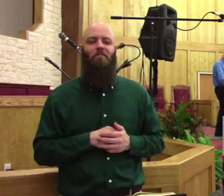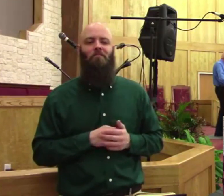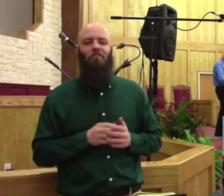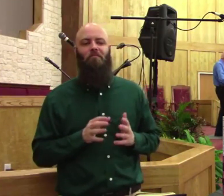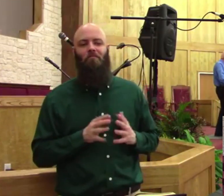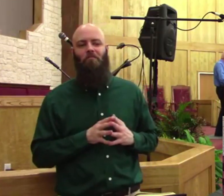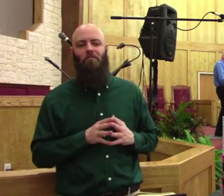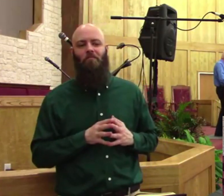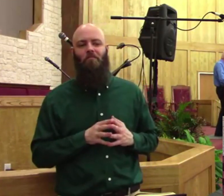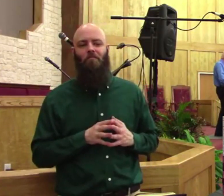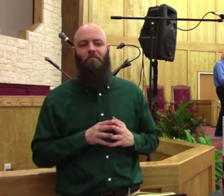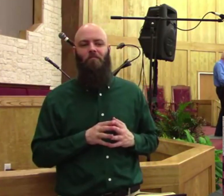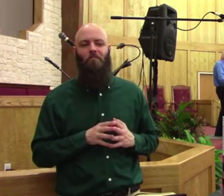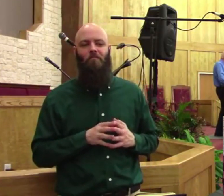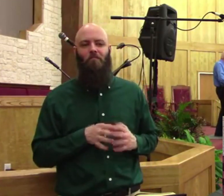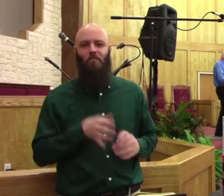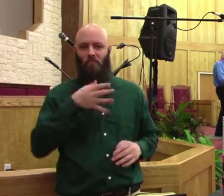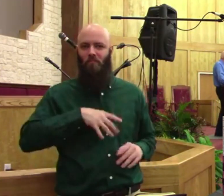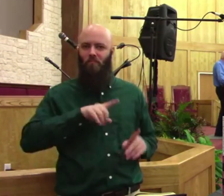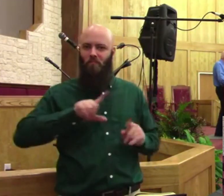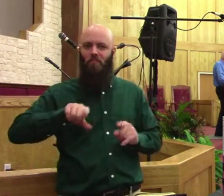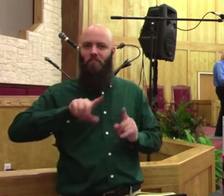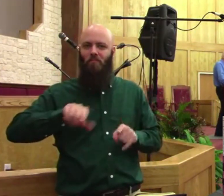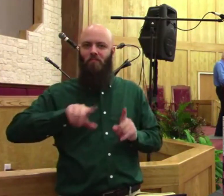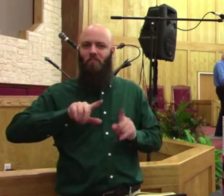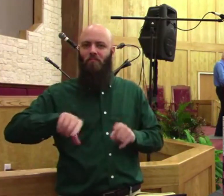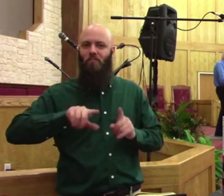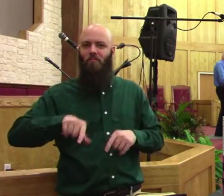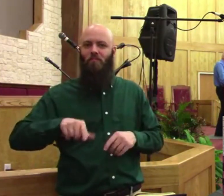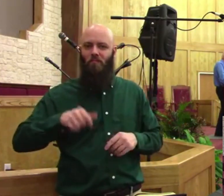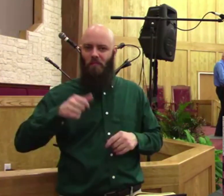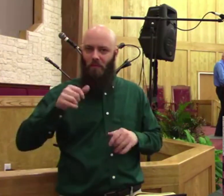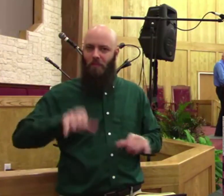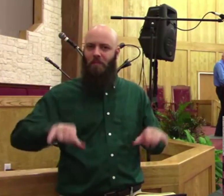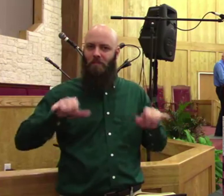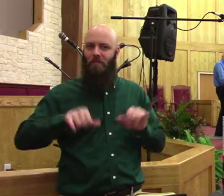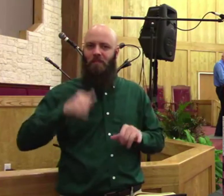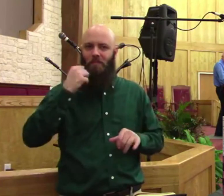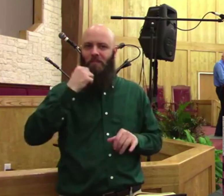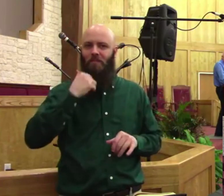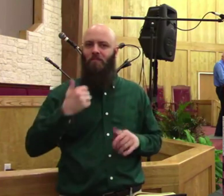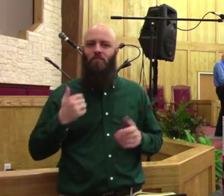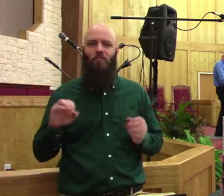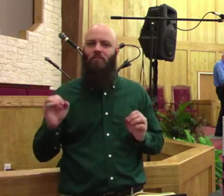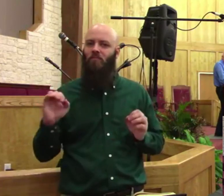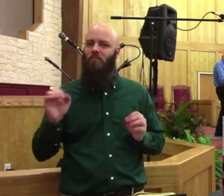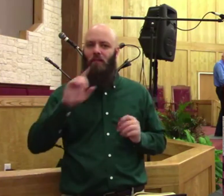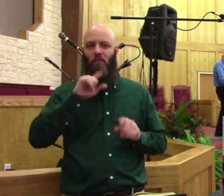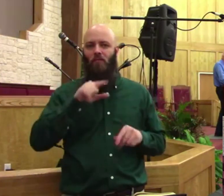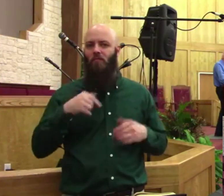She's been going to that same well over and over, day after day after day, not finding any answers.